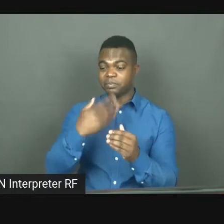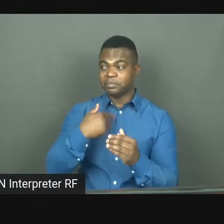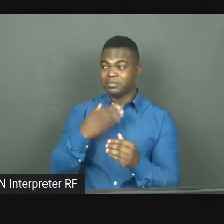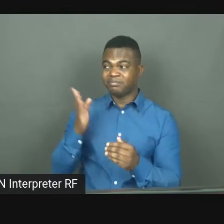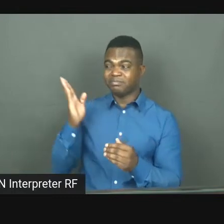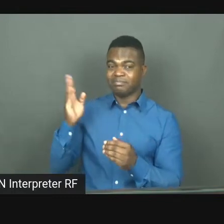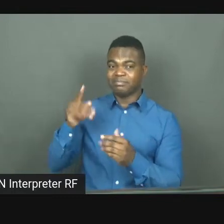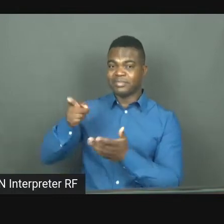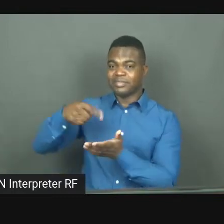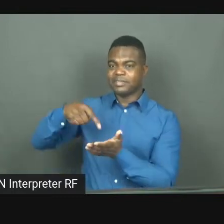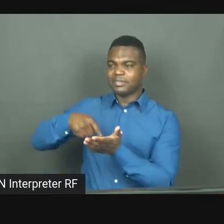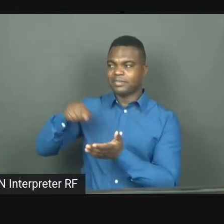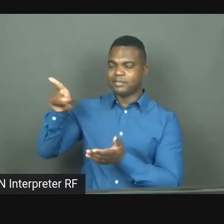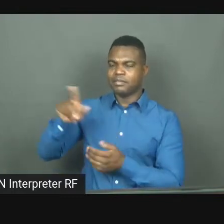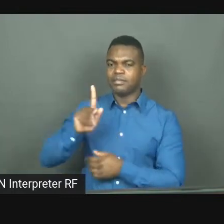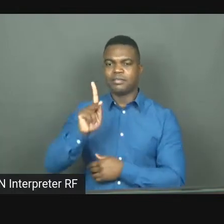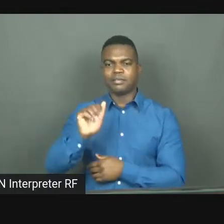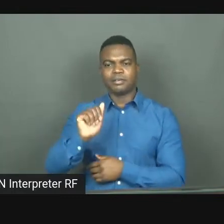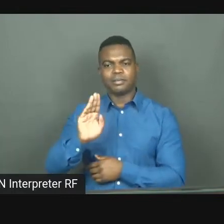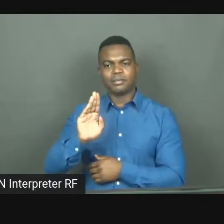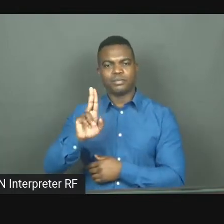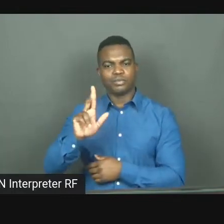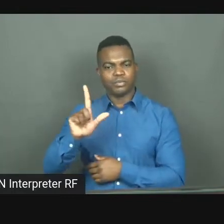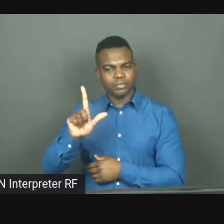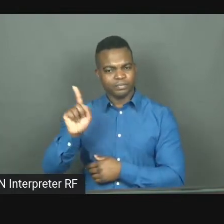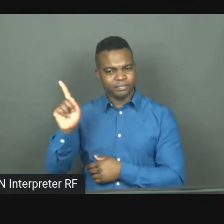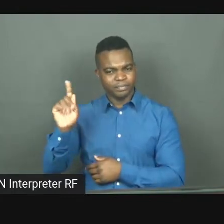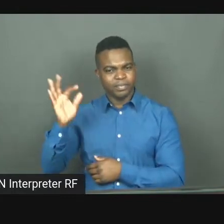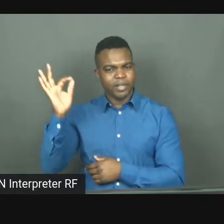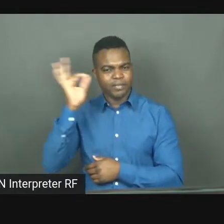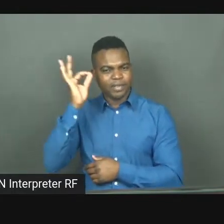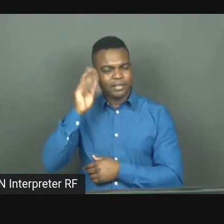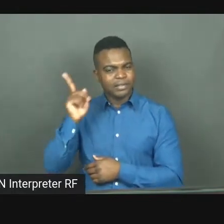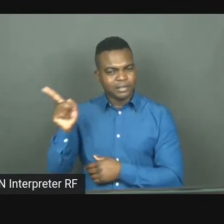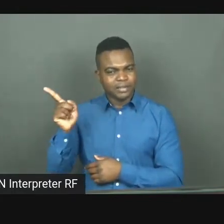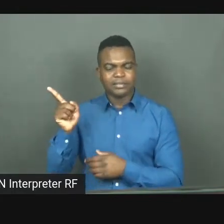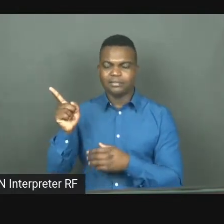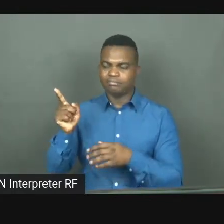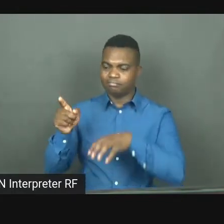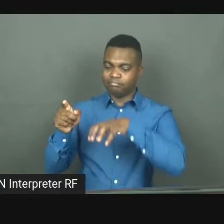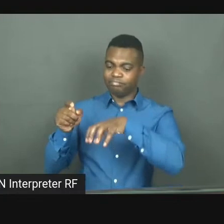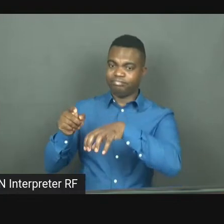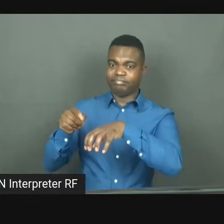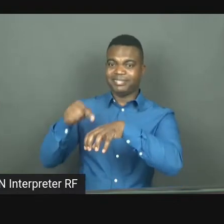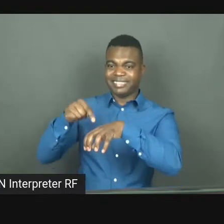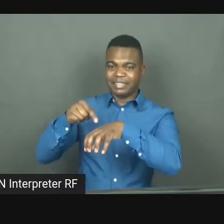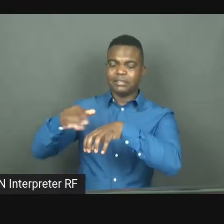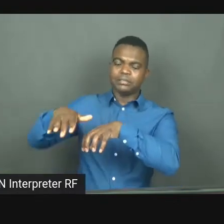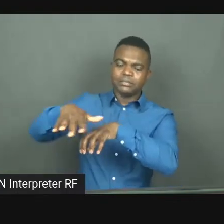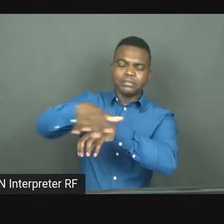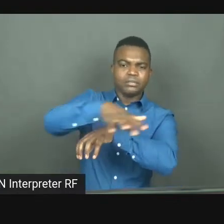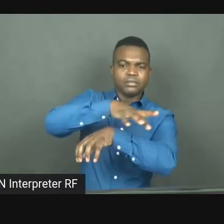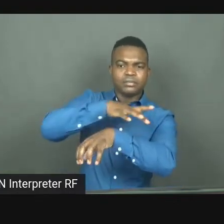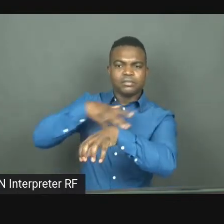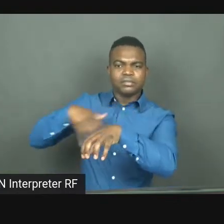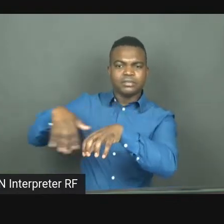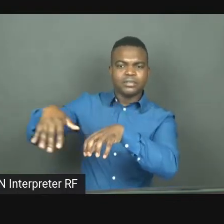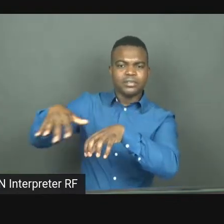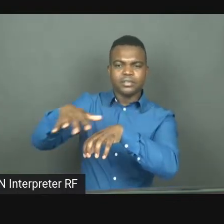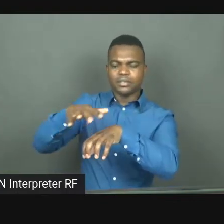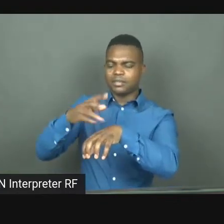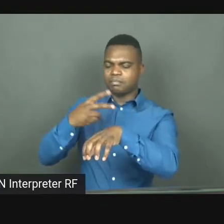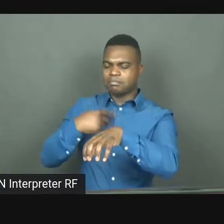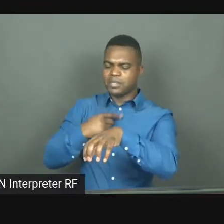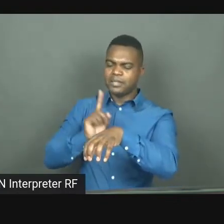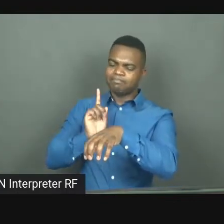there discussing with authorities, in this case the Taliban that took over, and speaking to people in